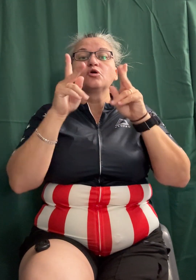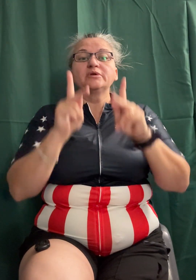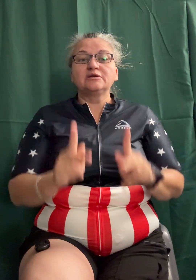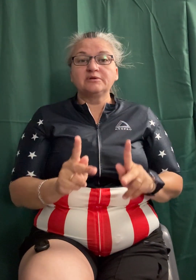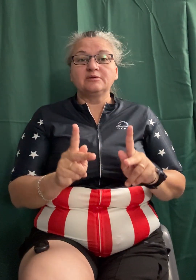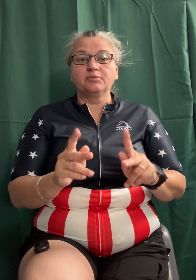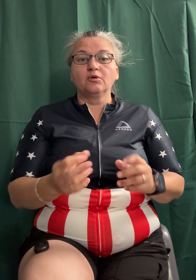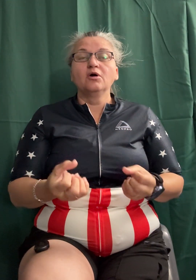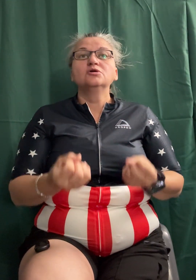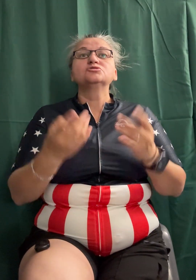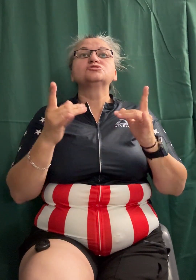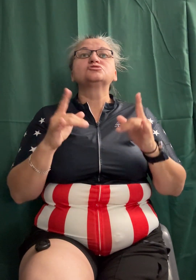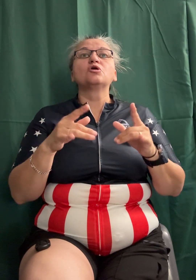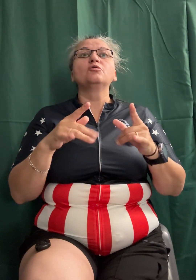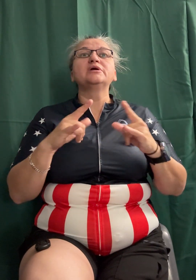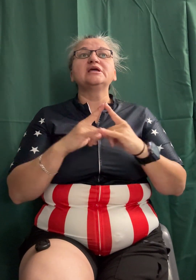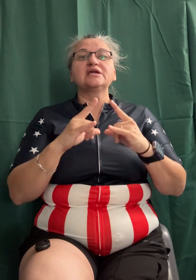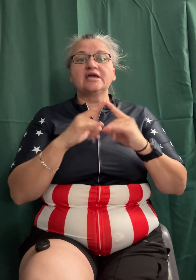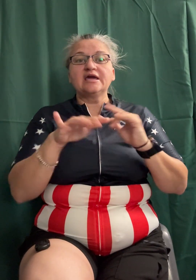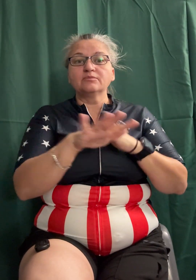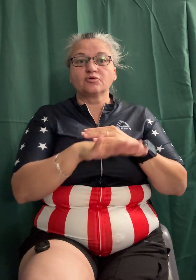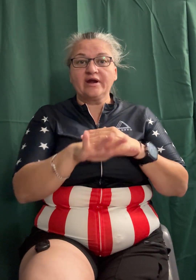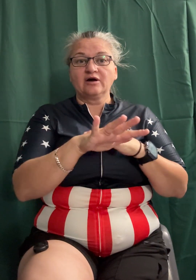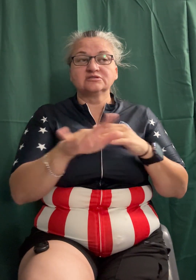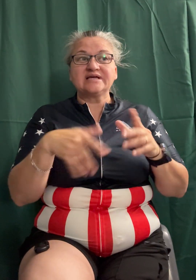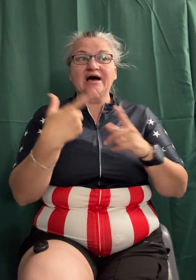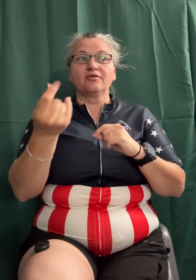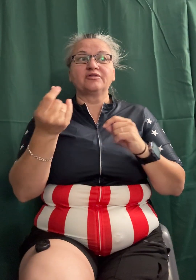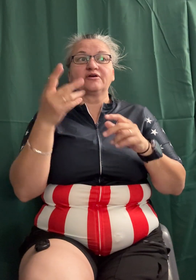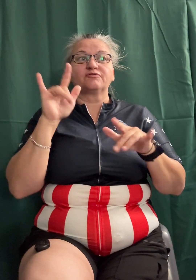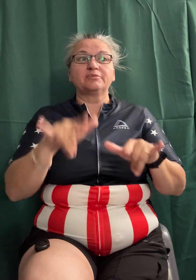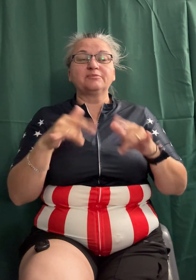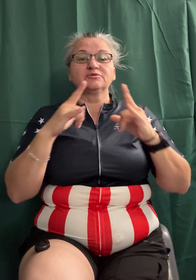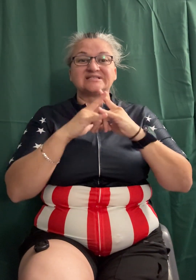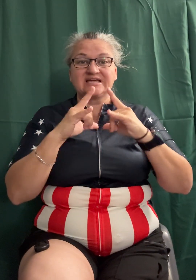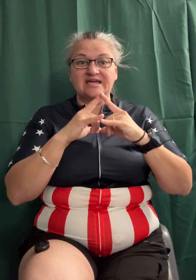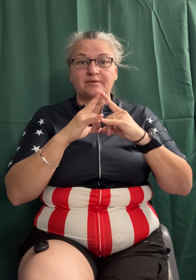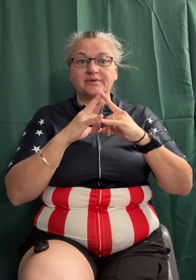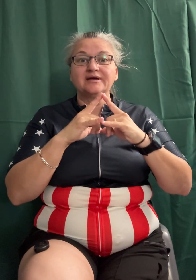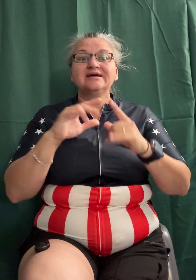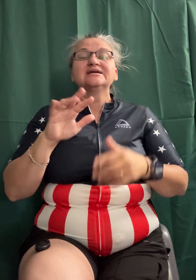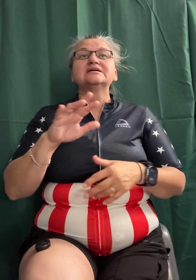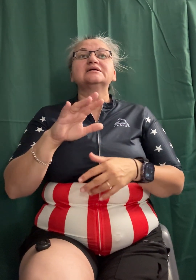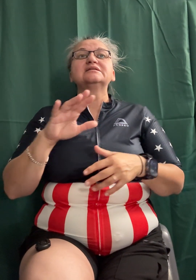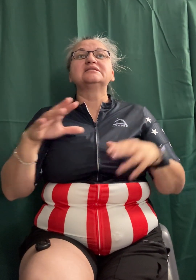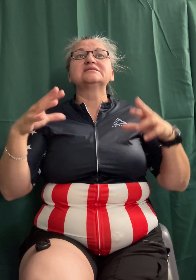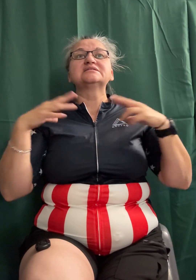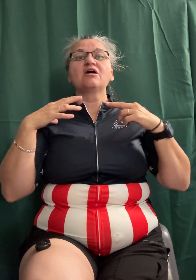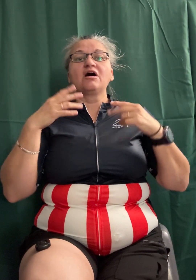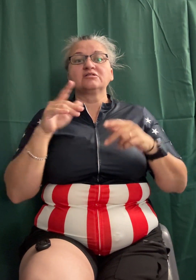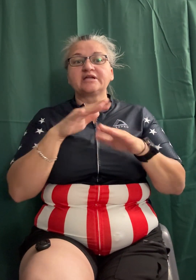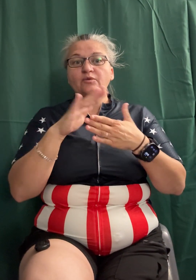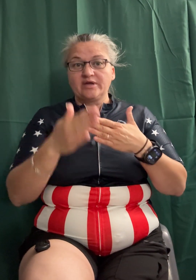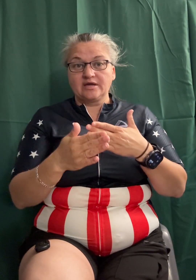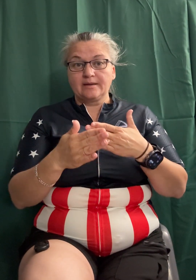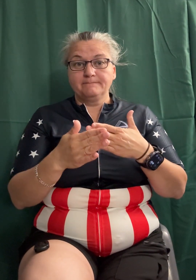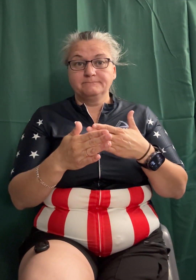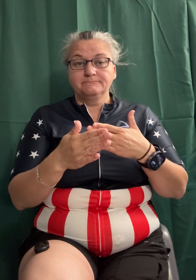many people, so many campgrounds out there for people to camp. This is a holiday weekend.